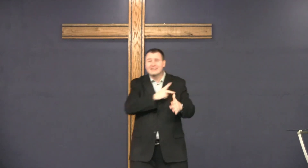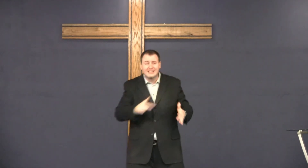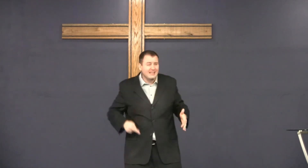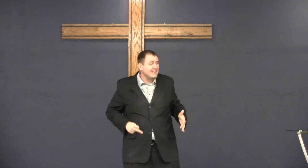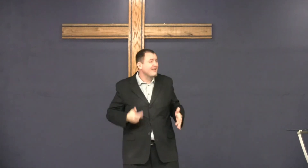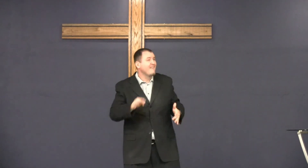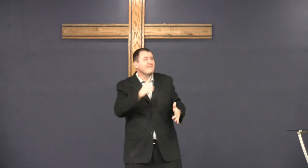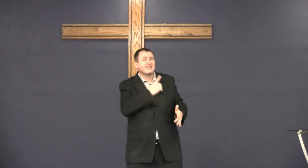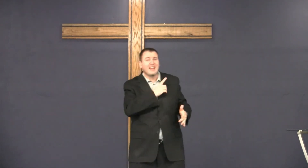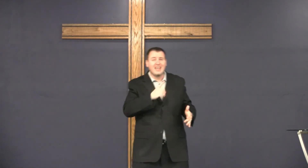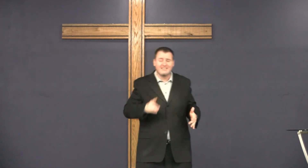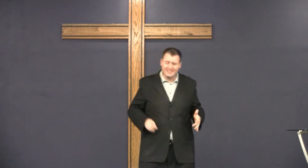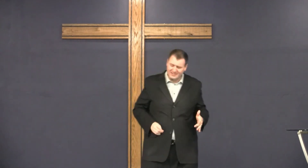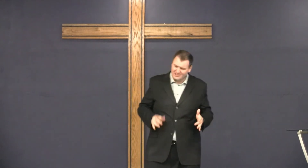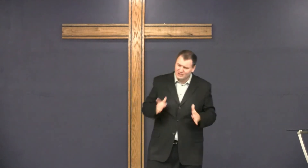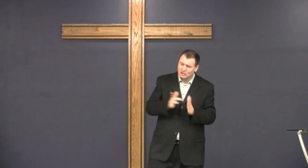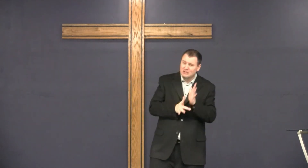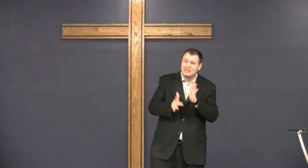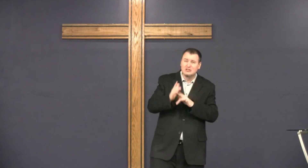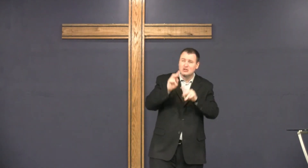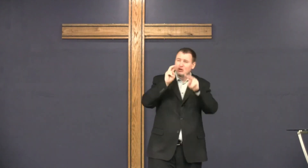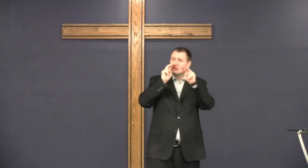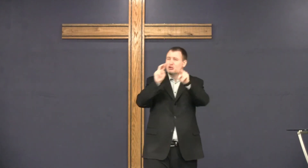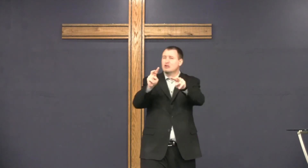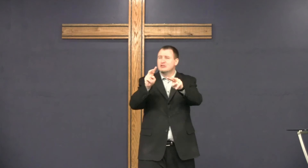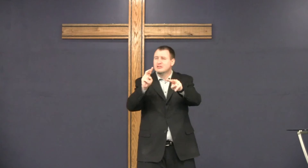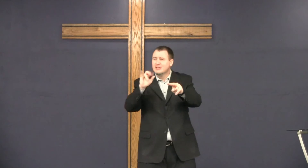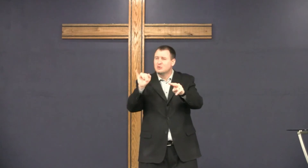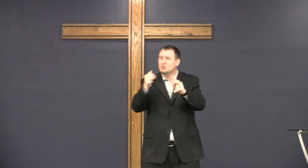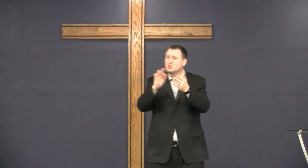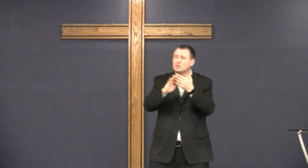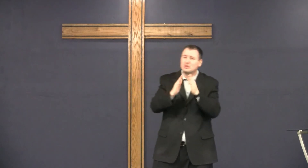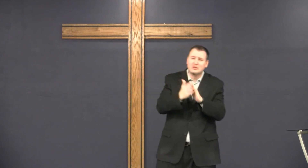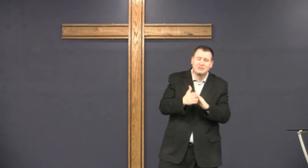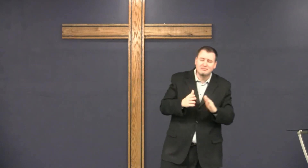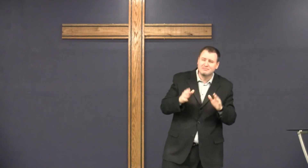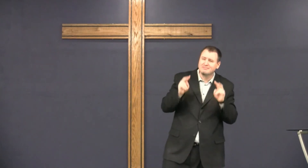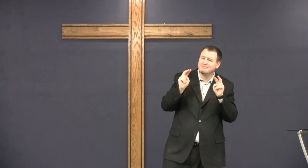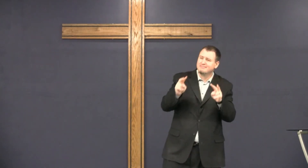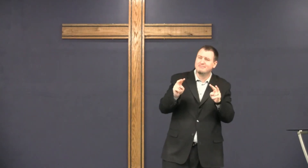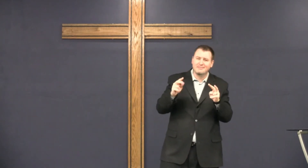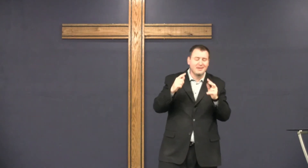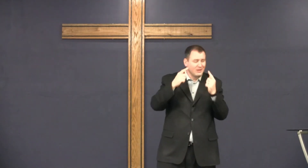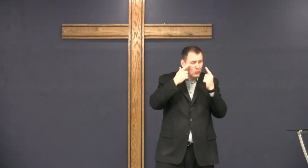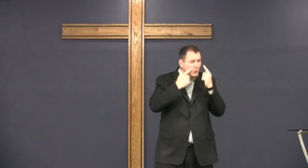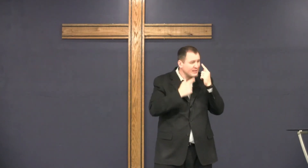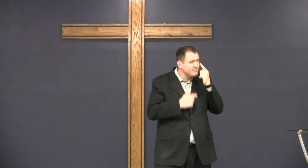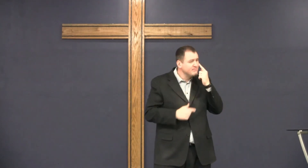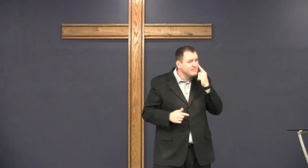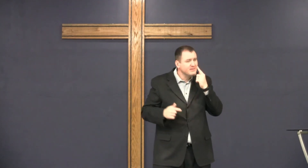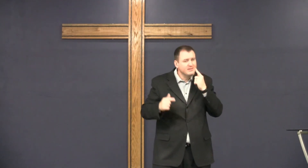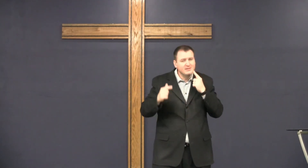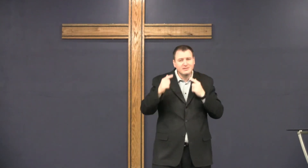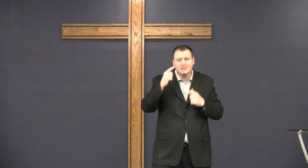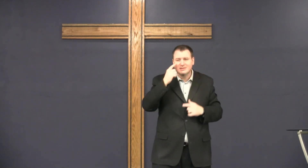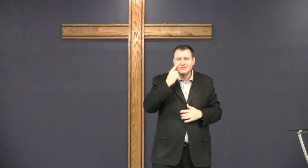King of the highest, King of David. And Jesus is looking at this city. He